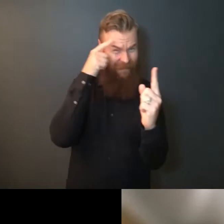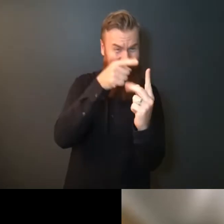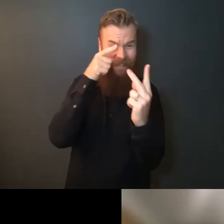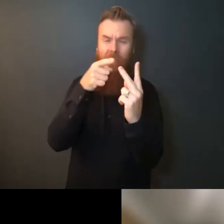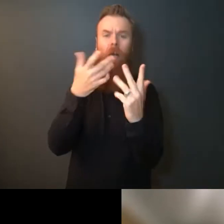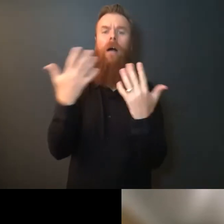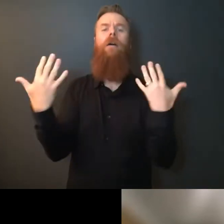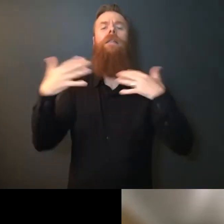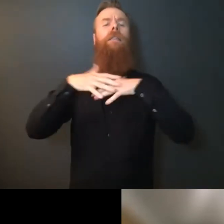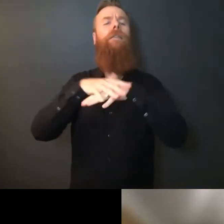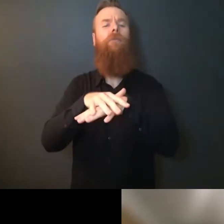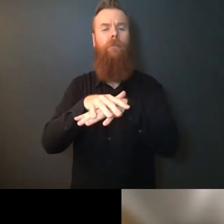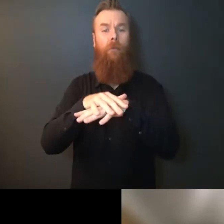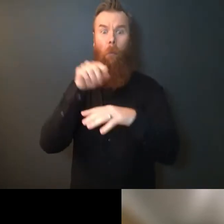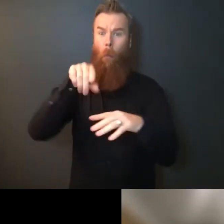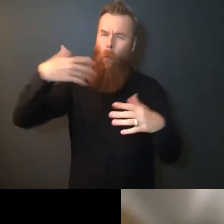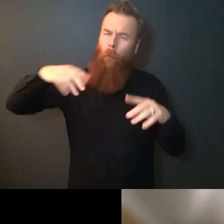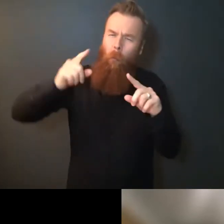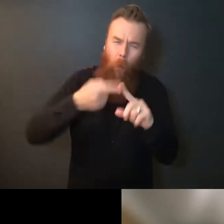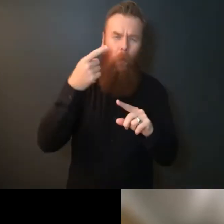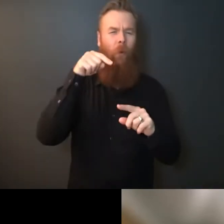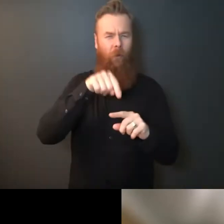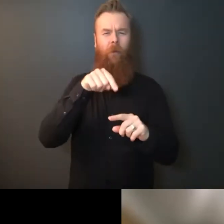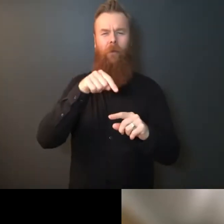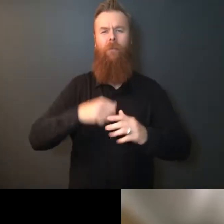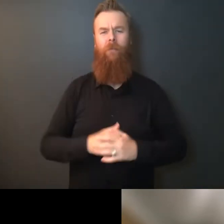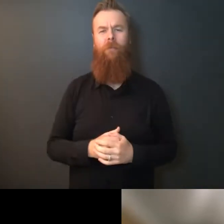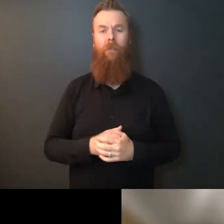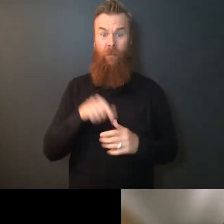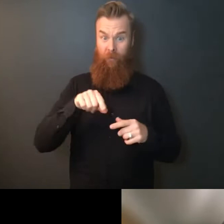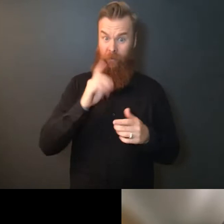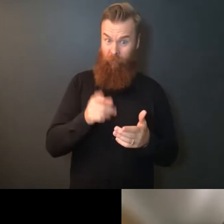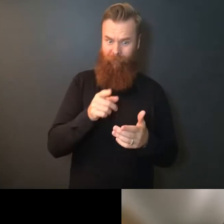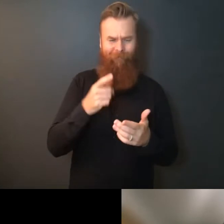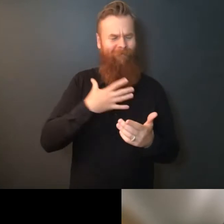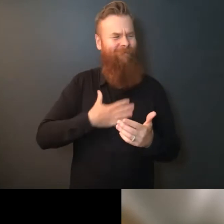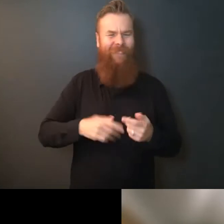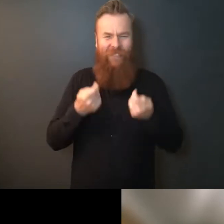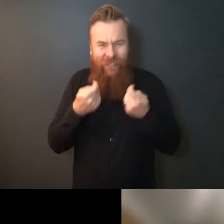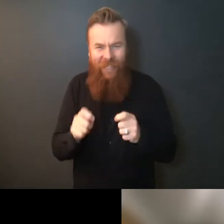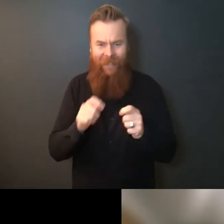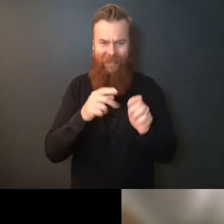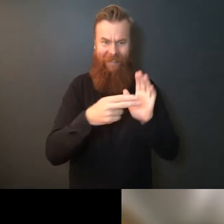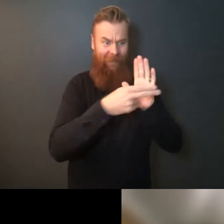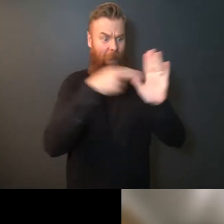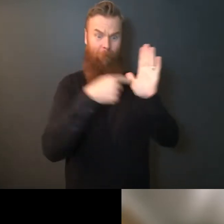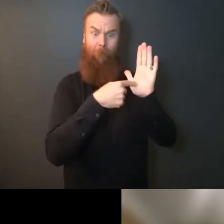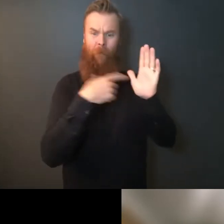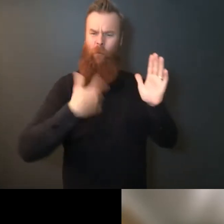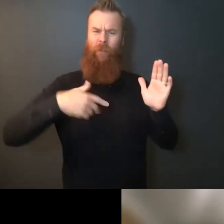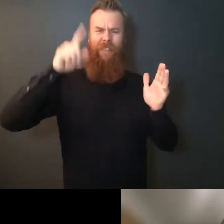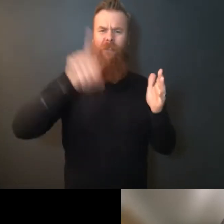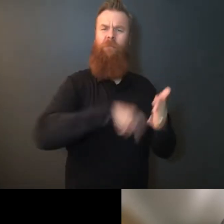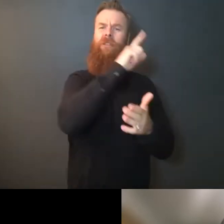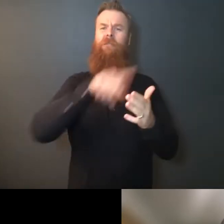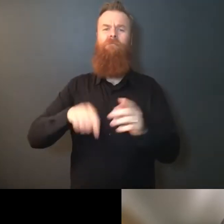said. And tackling stigma and discrimination is something that we see as this massive